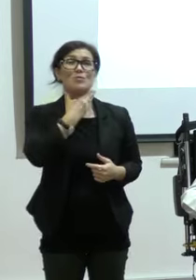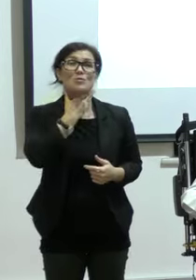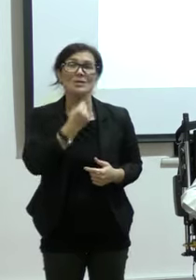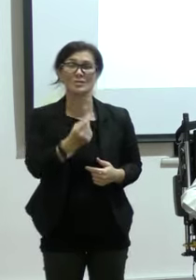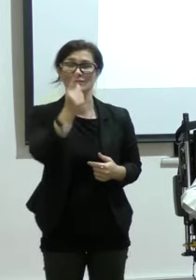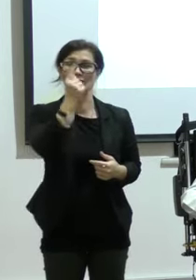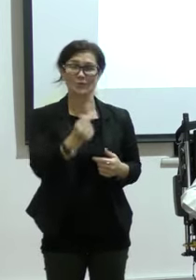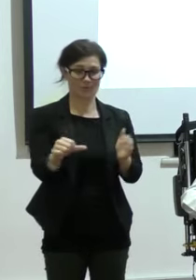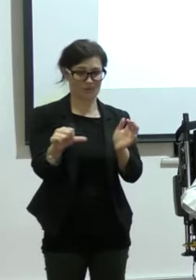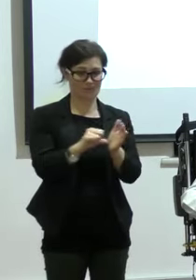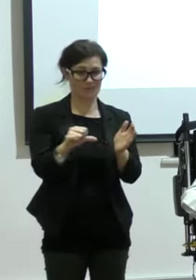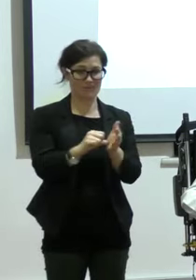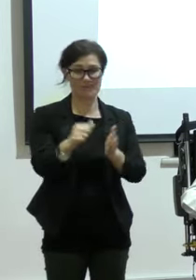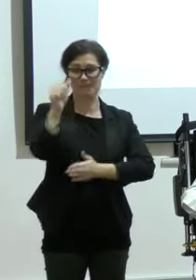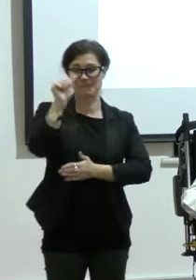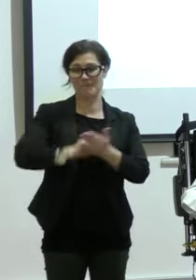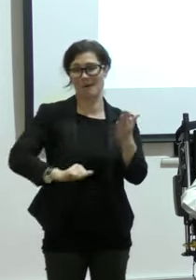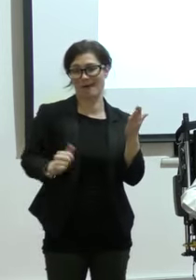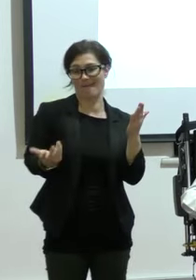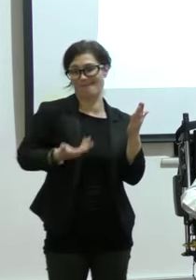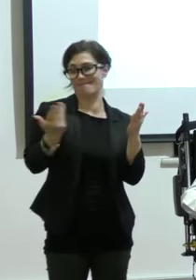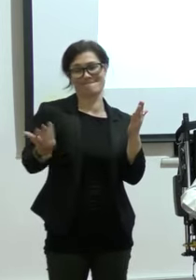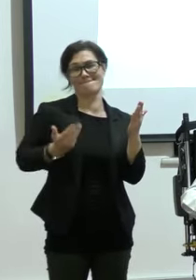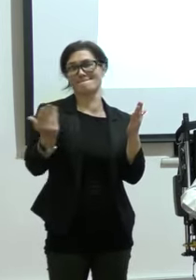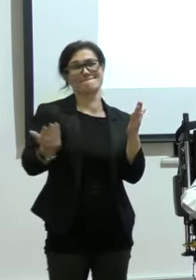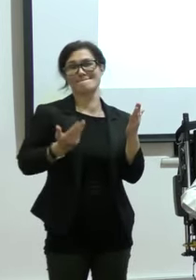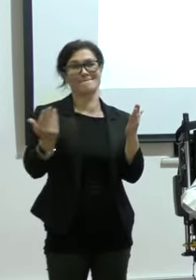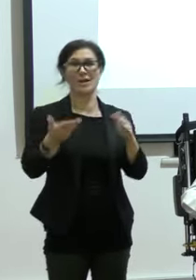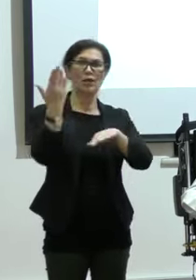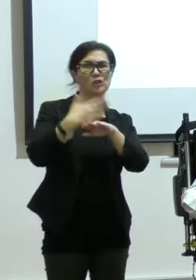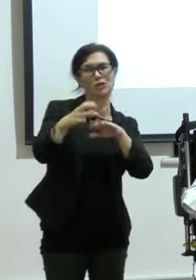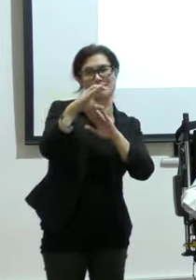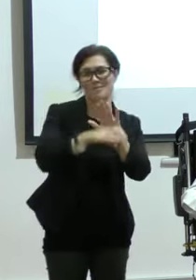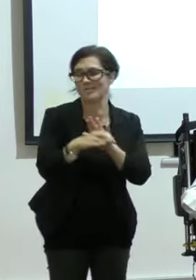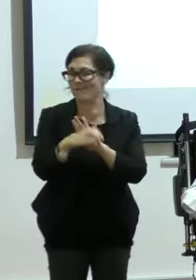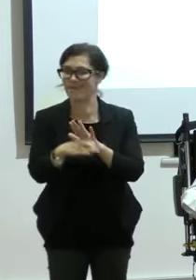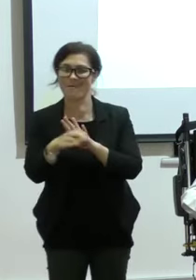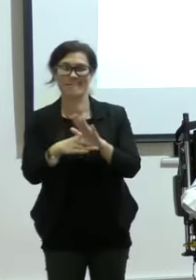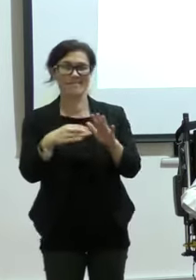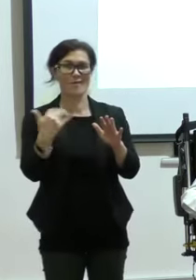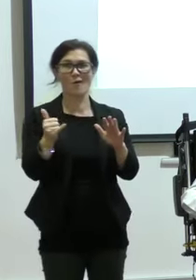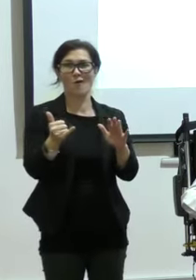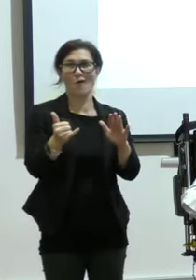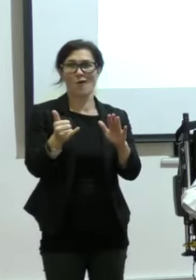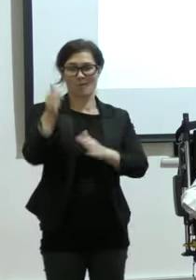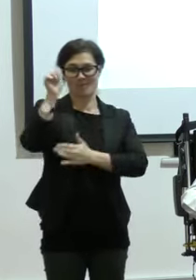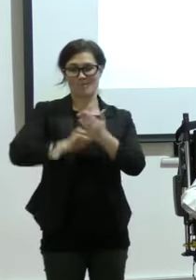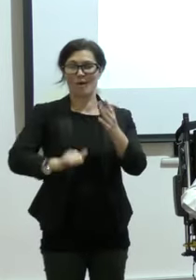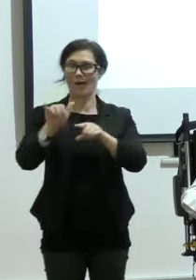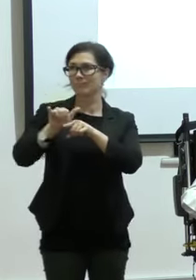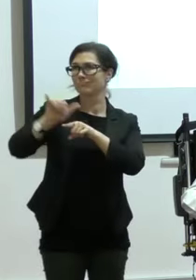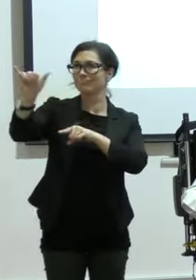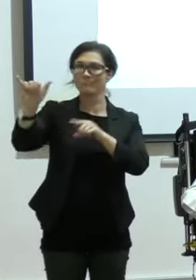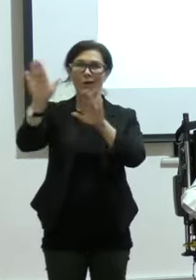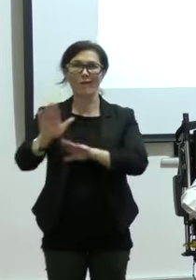to, buy me a new computer or a holiday or that type of thing,